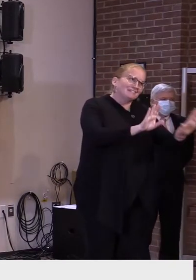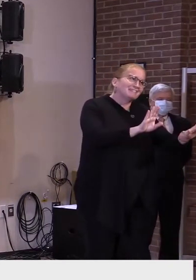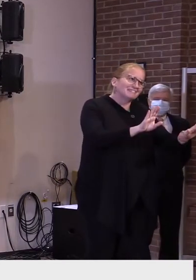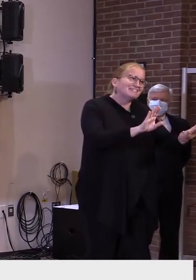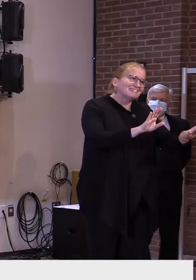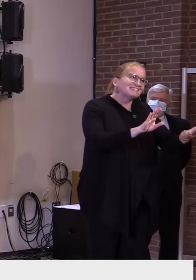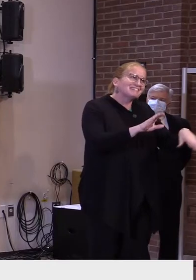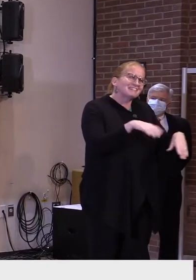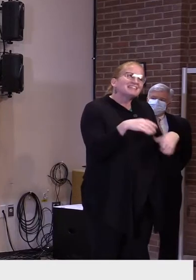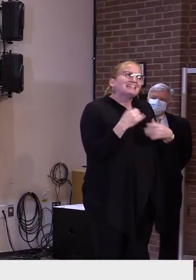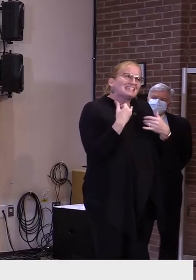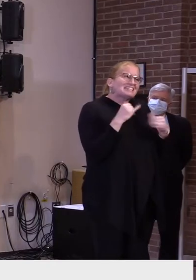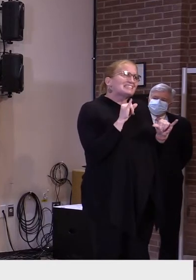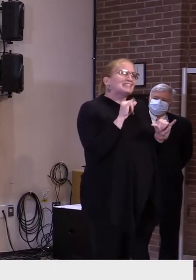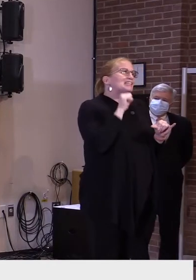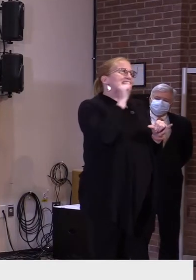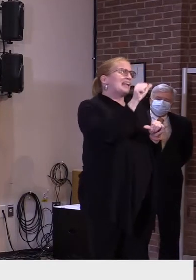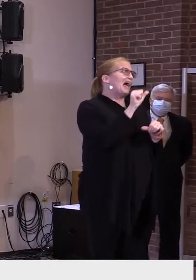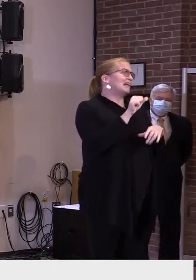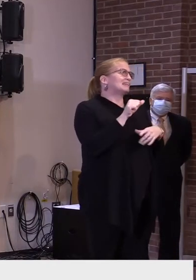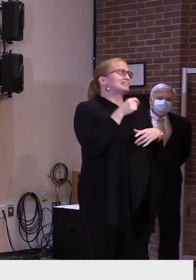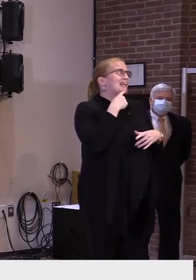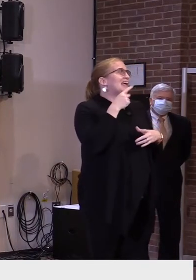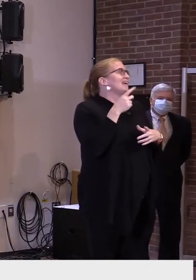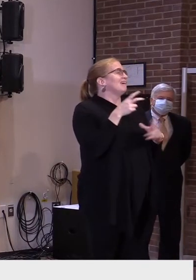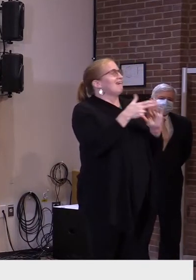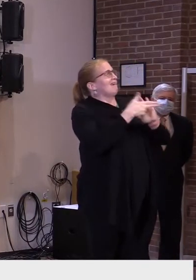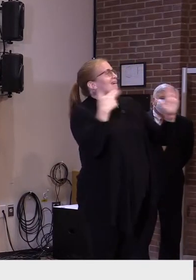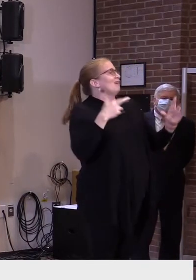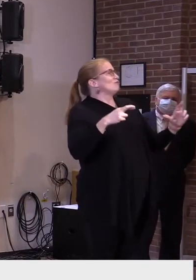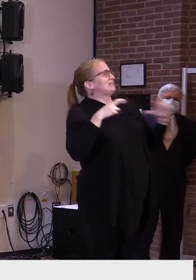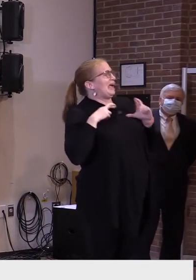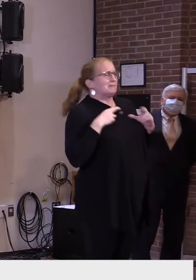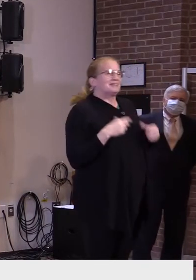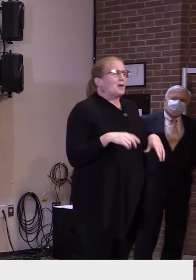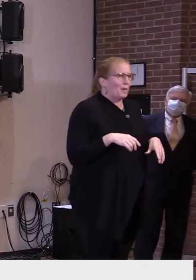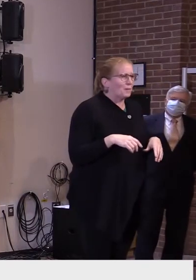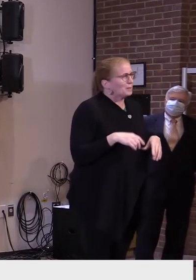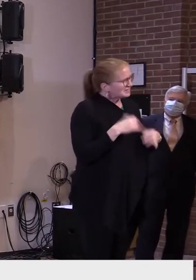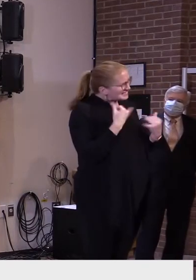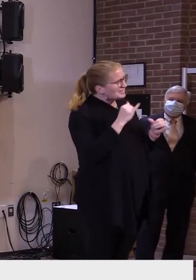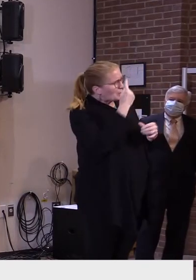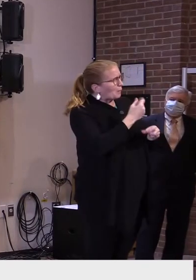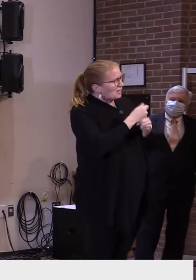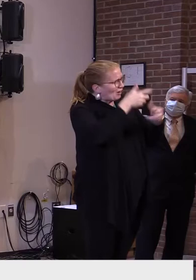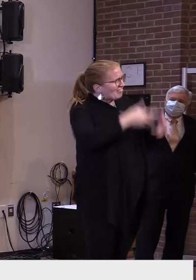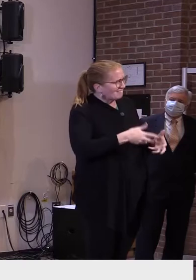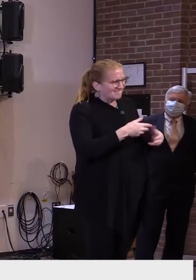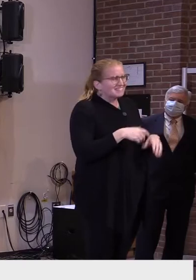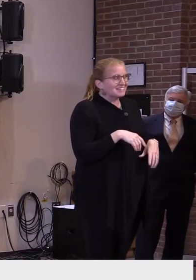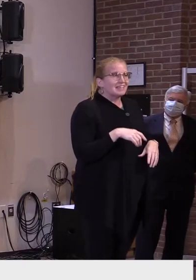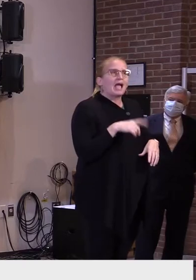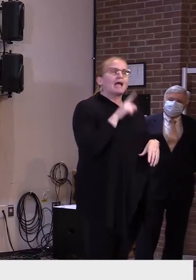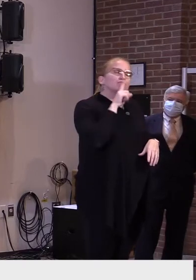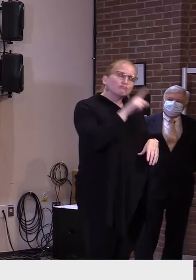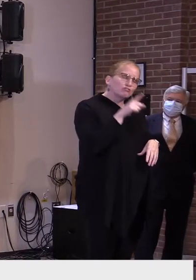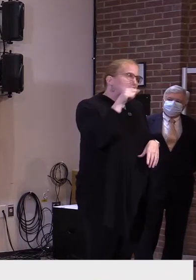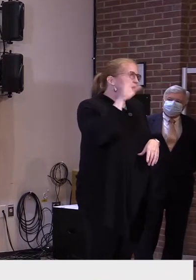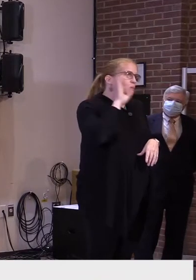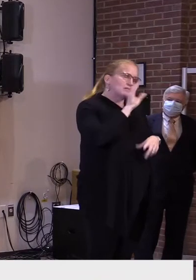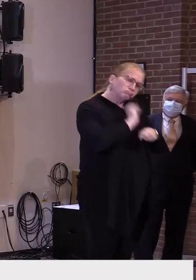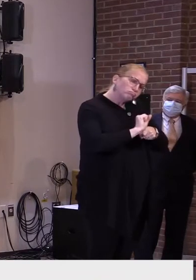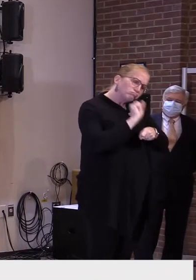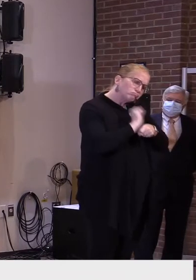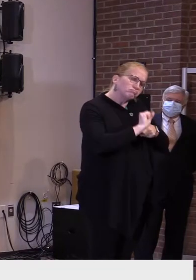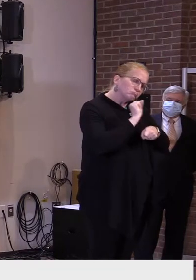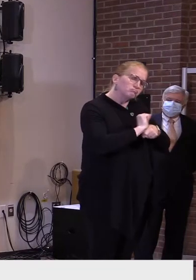not put him into retirement before he finishes his year out. I'm sure we're going to see a lot from Senator Leahy